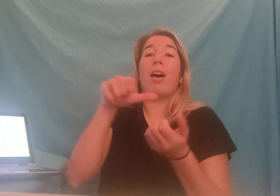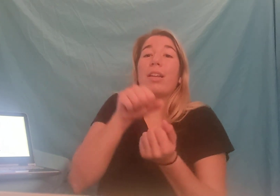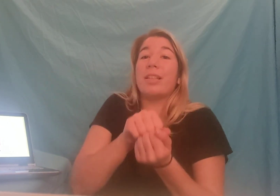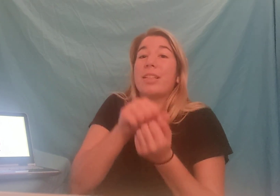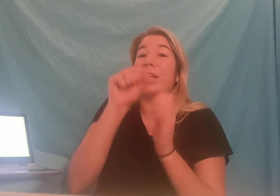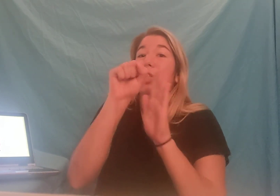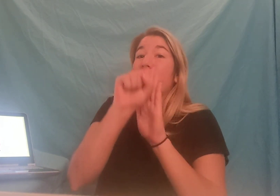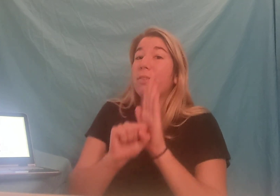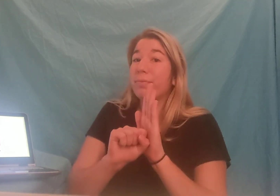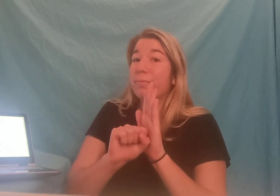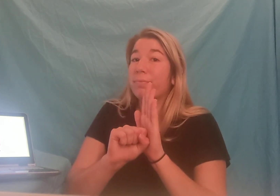Condensation.